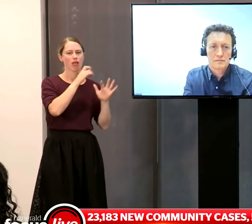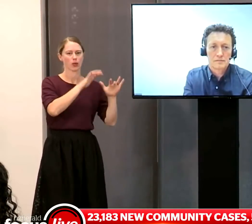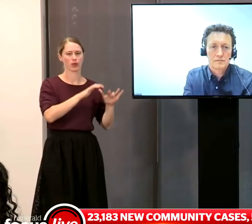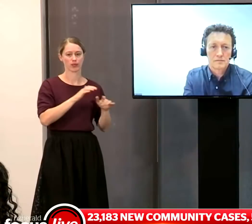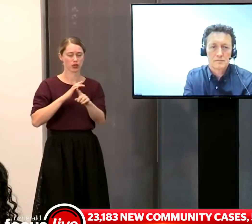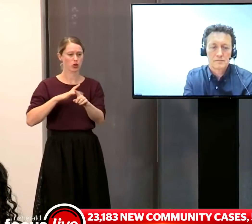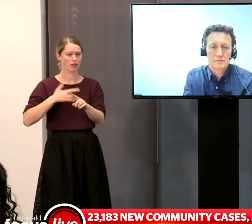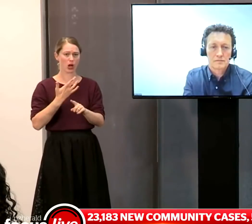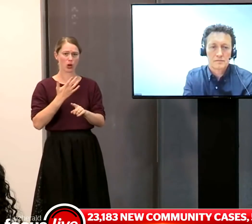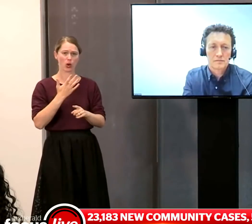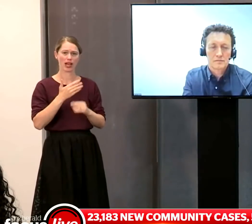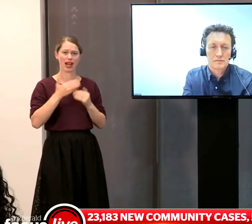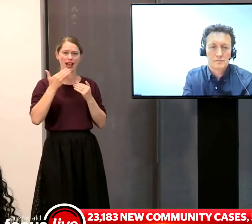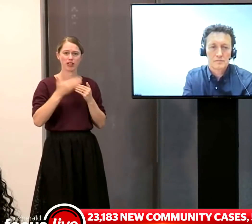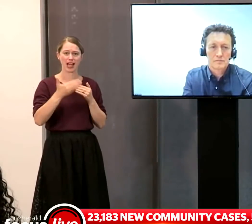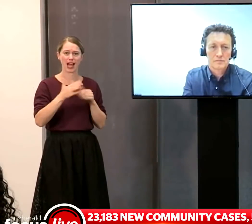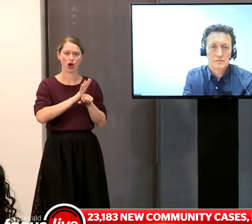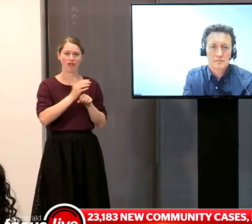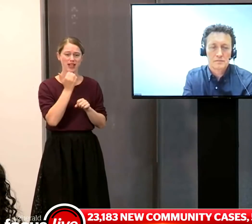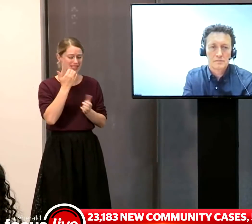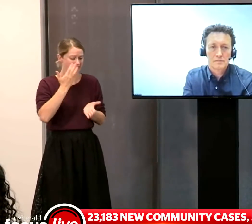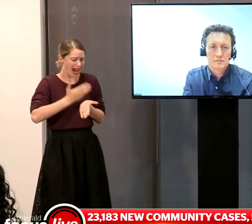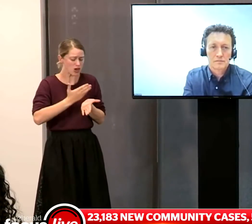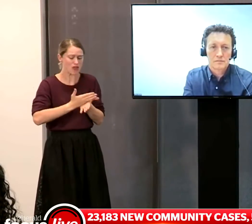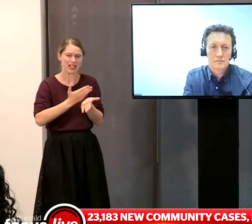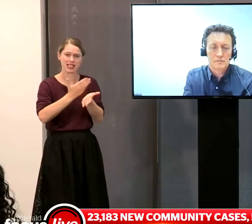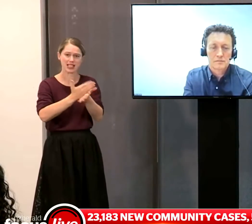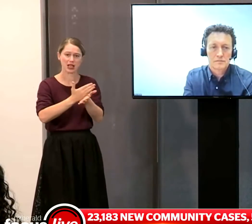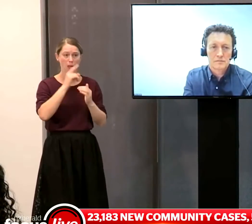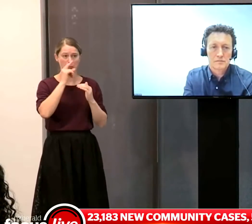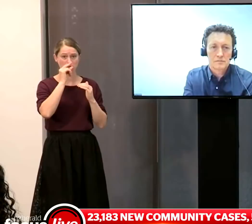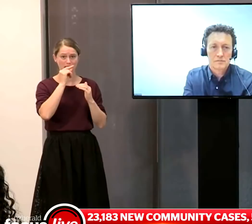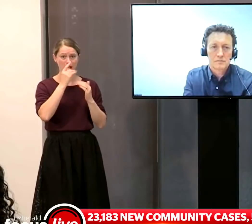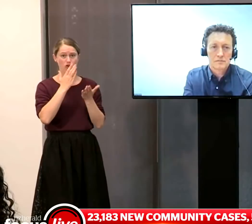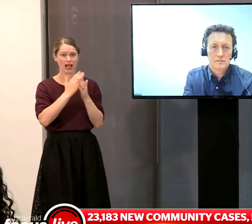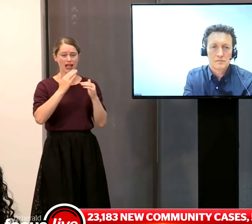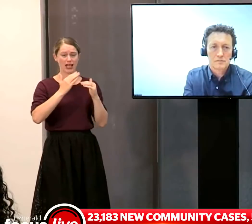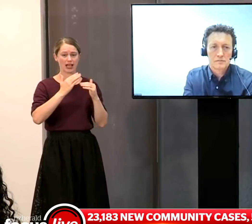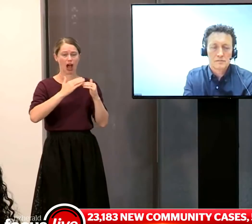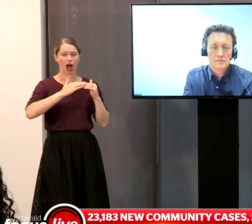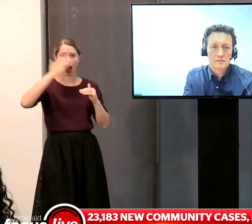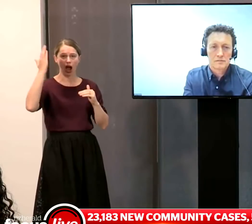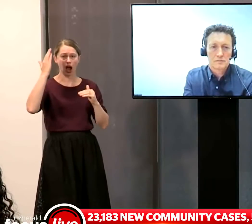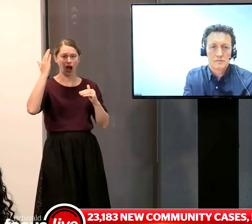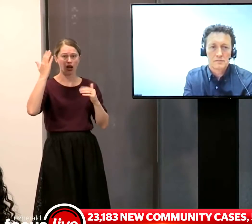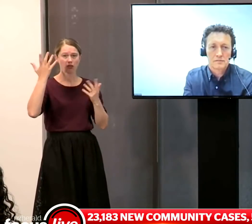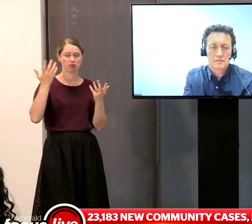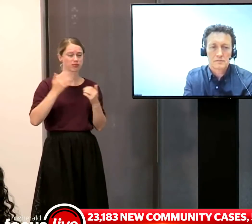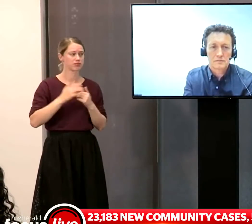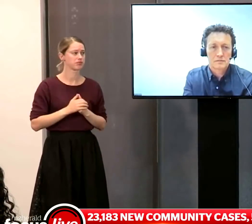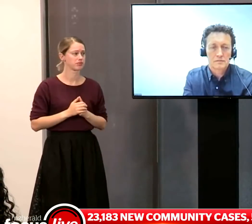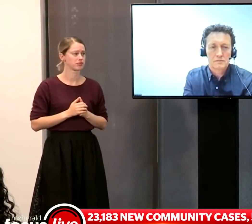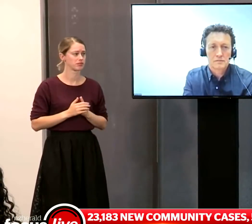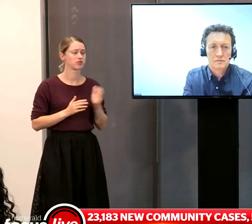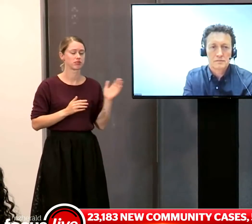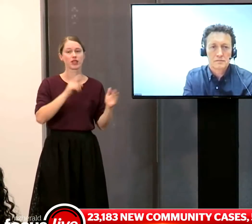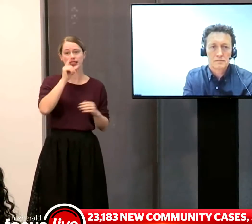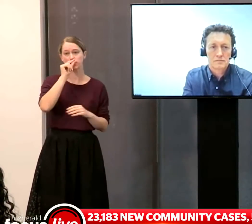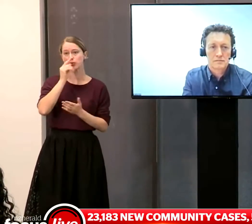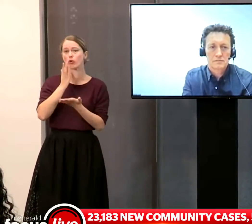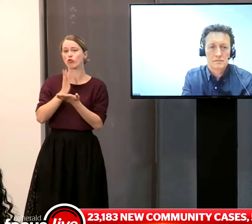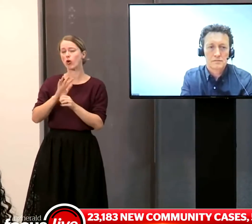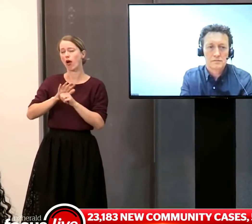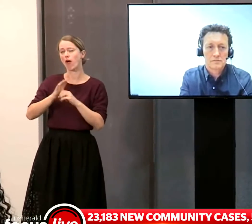our daily case numbers are at the moment? Could they be much higher than they are? They could